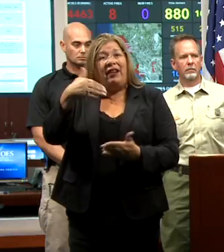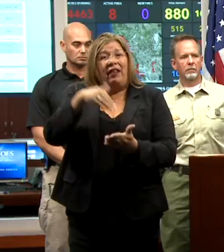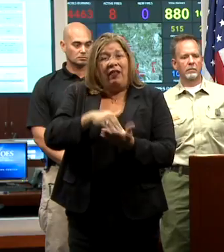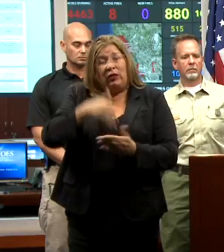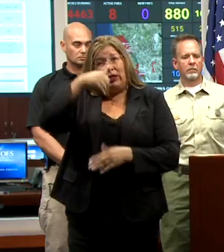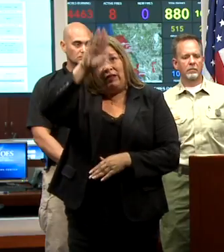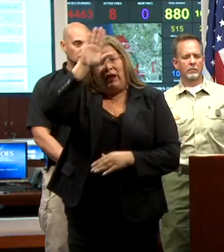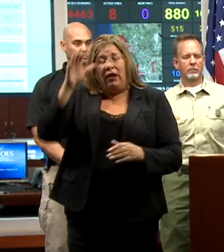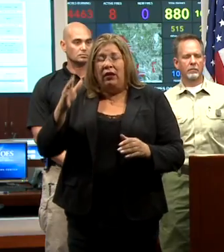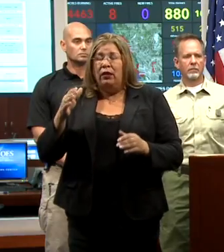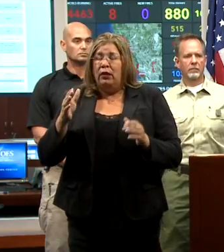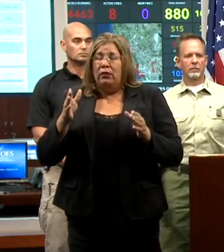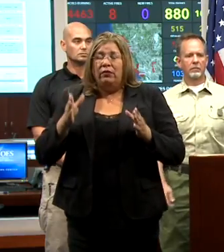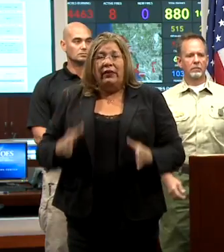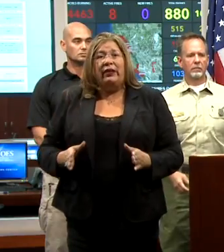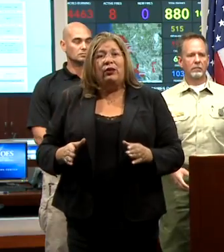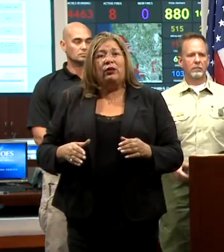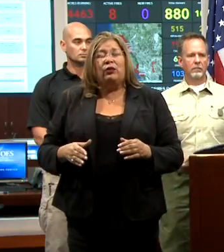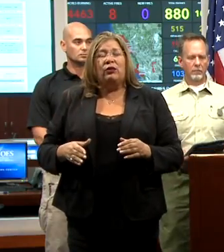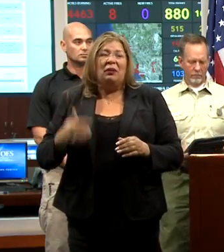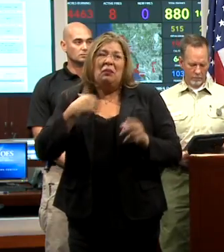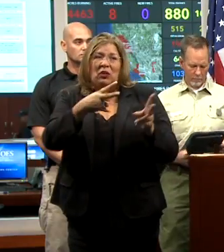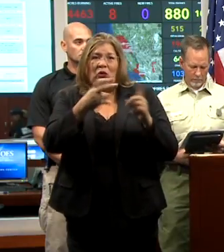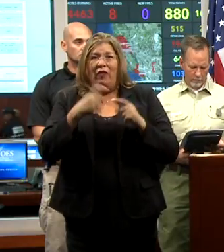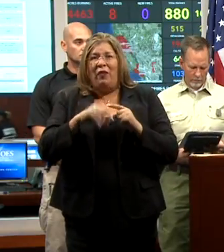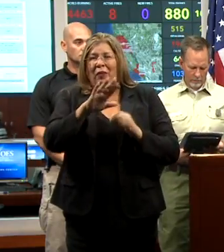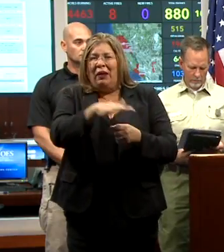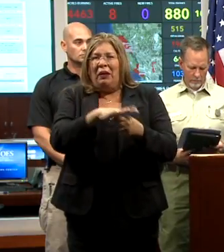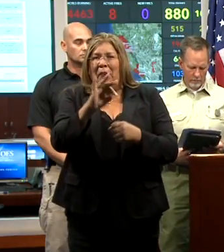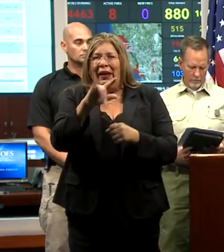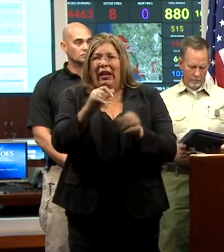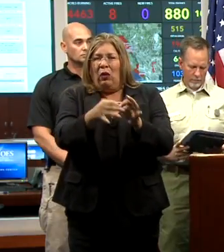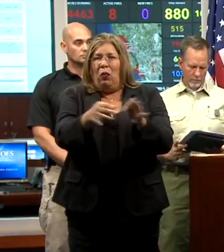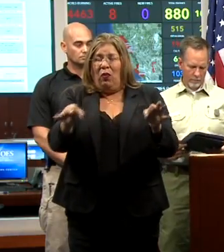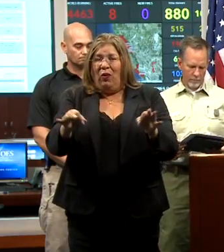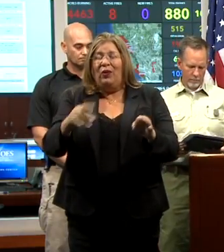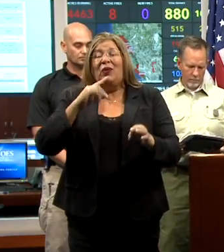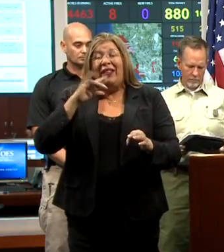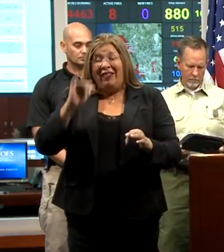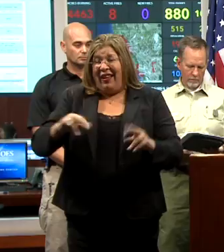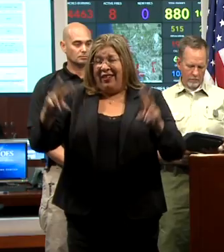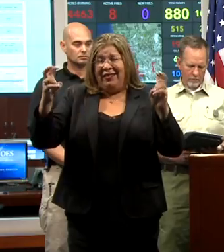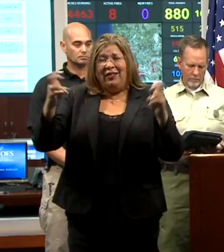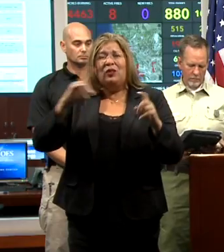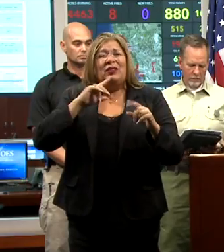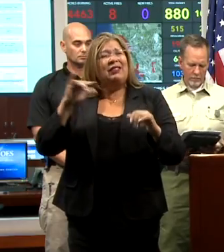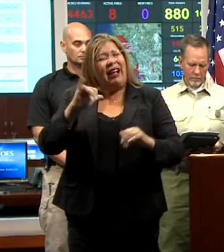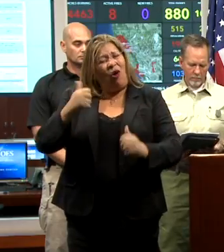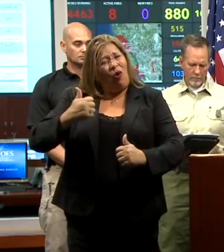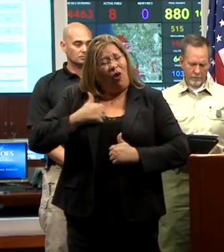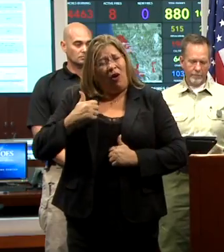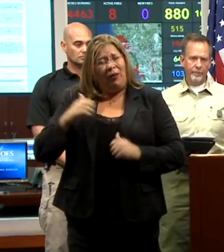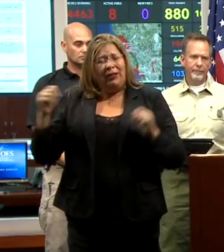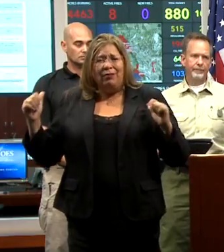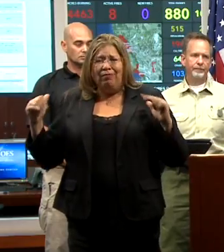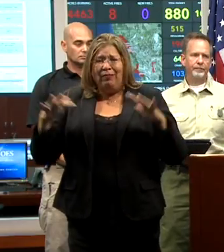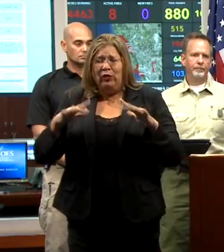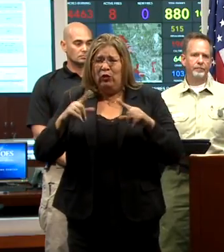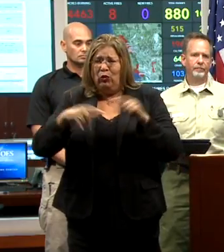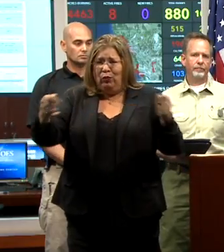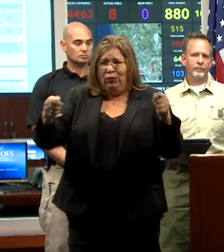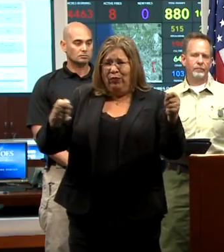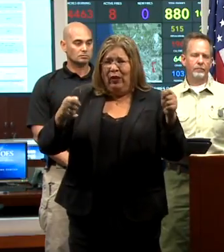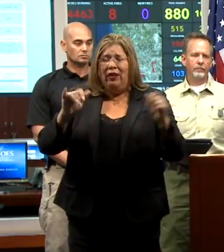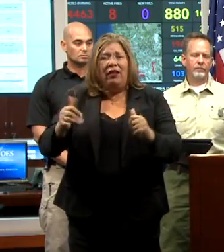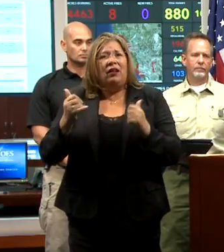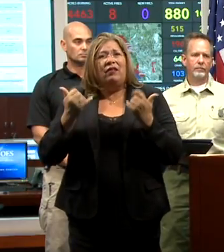literally, and I'll steal a quote from a local media reporter, an army on the fire line in the midst of this